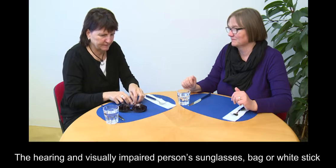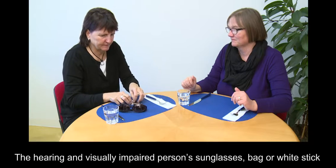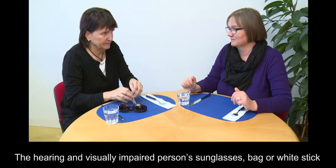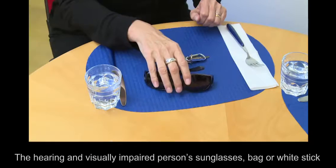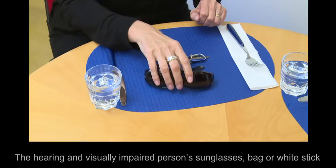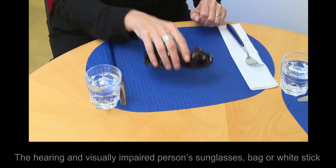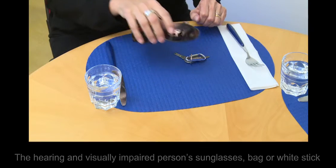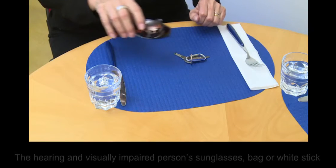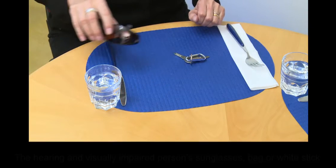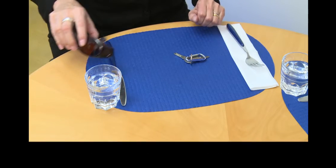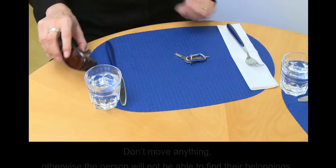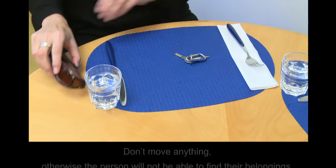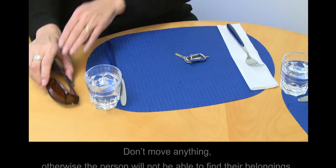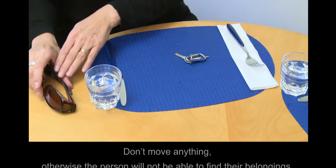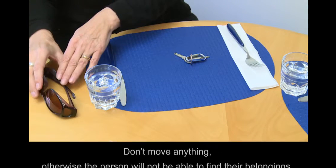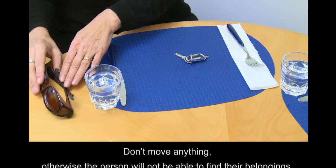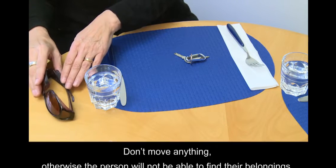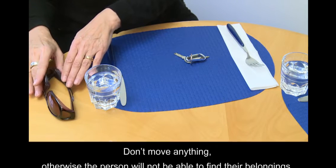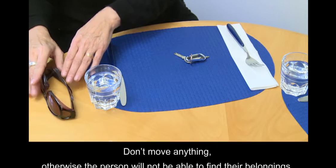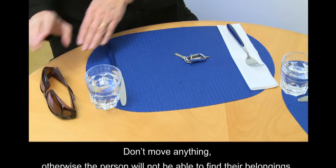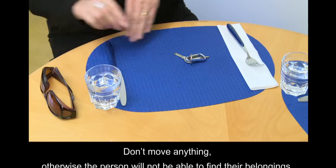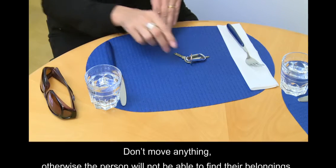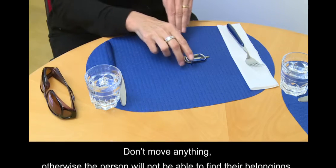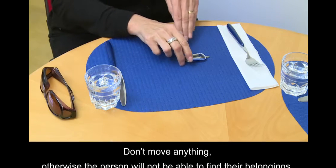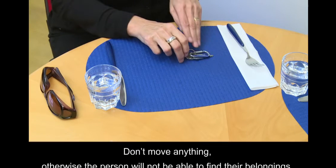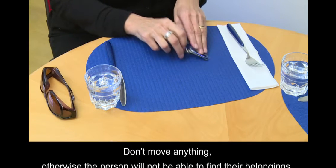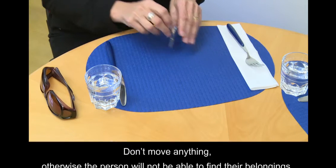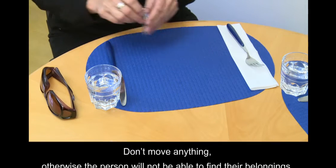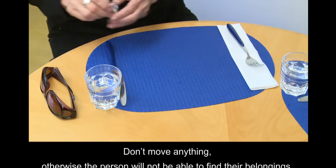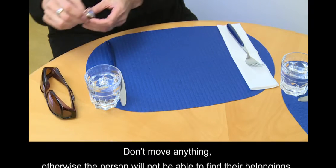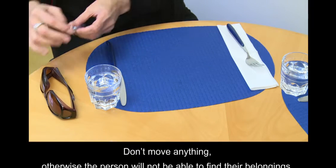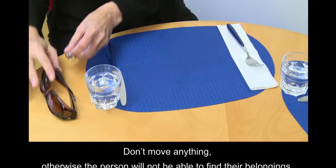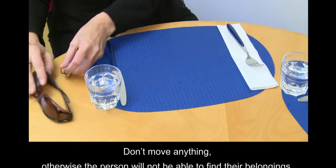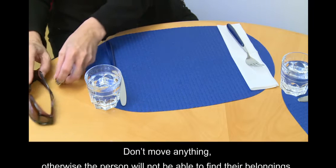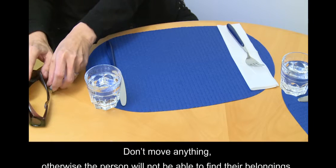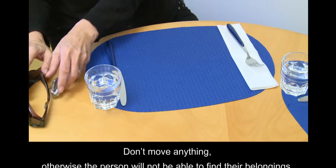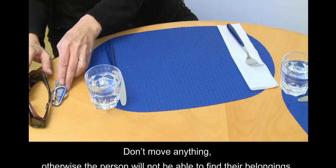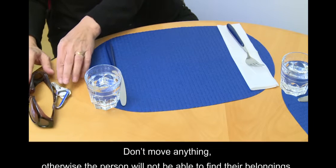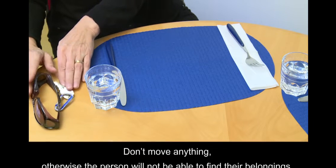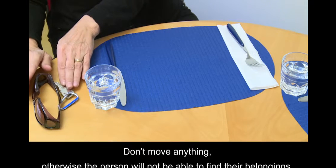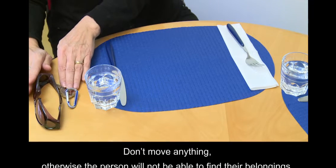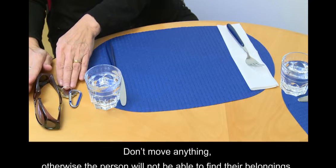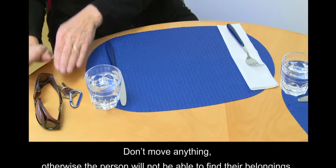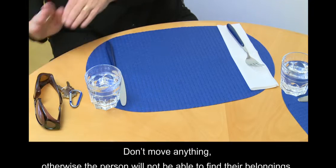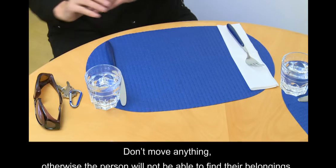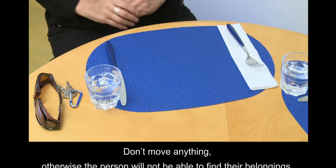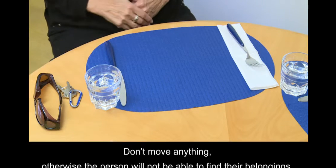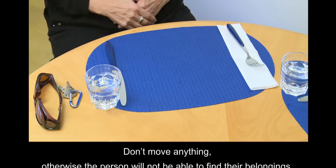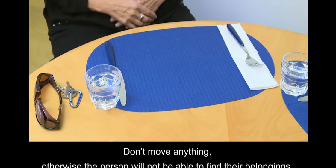them. Don't change the position of anything because even moving something a short distance can make it impossible